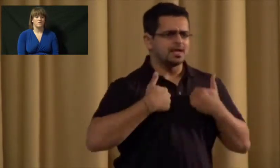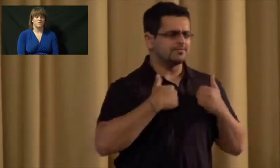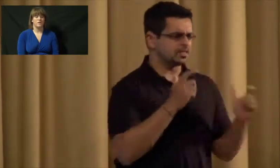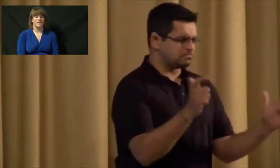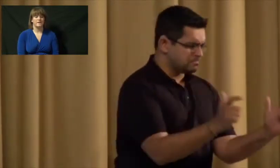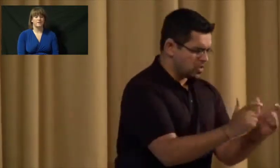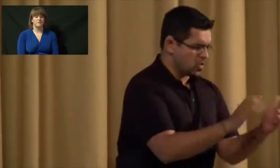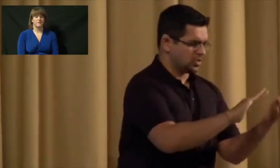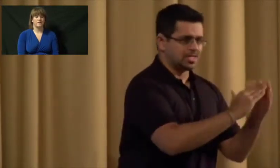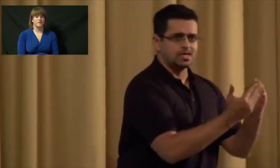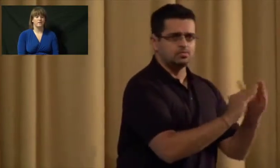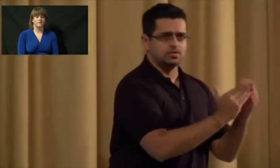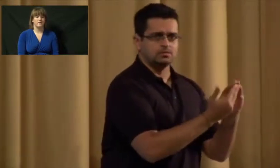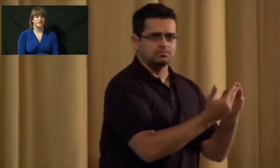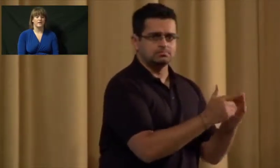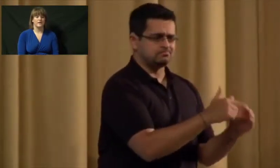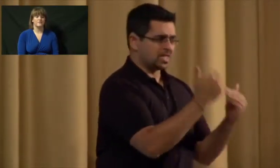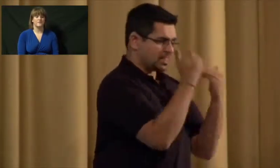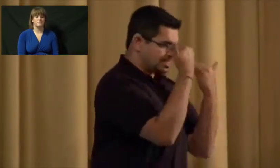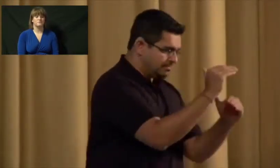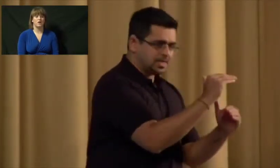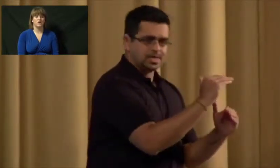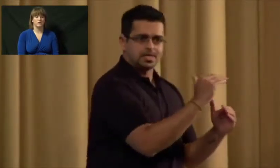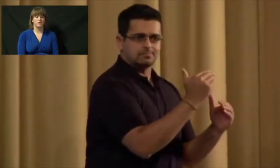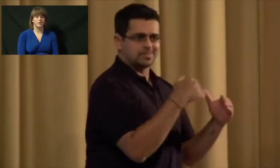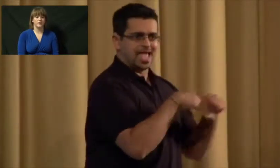One Indian boy lived in a small community.